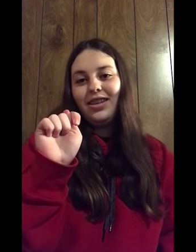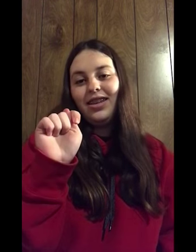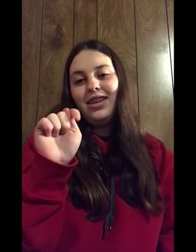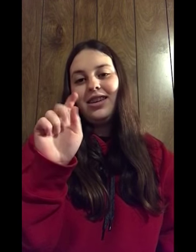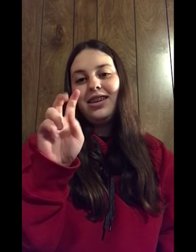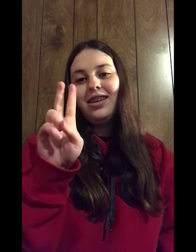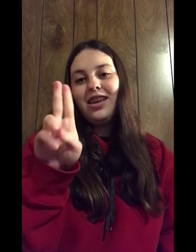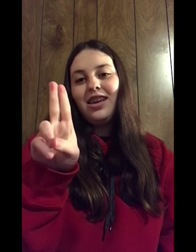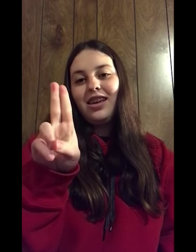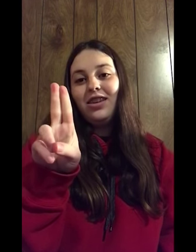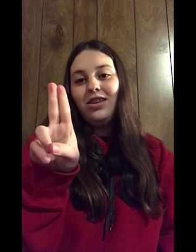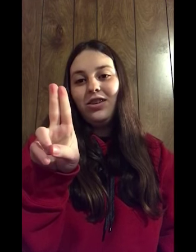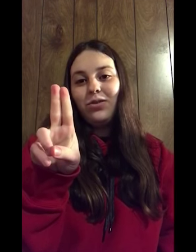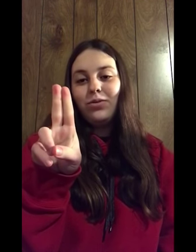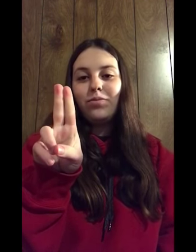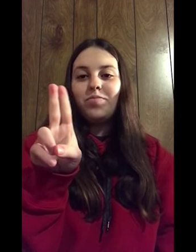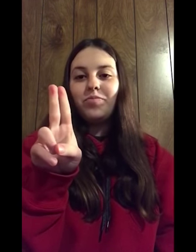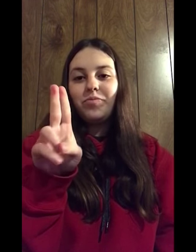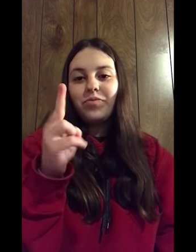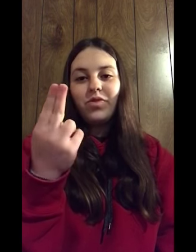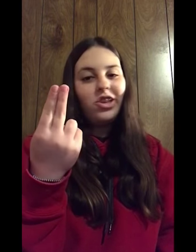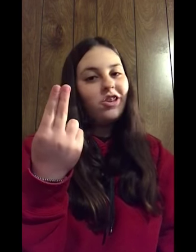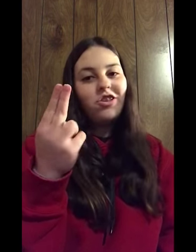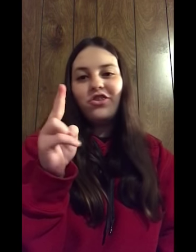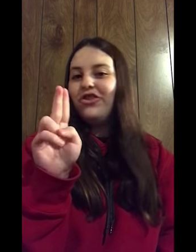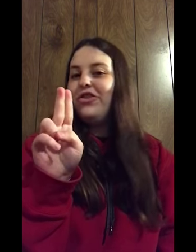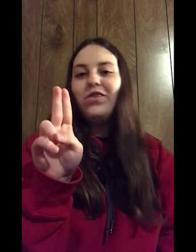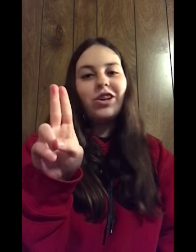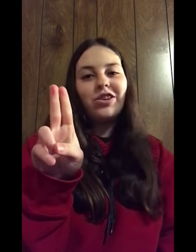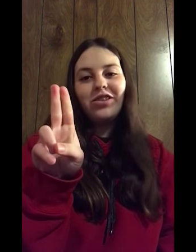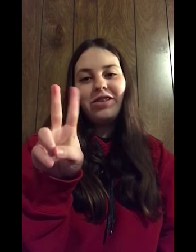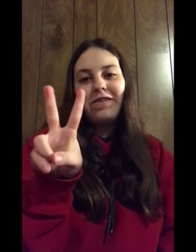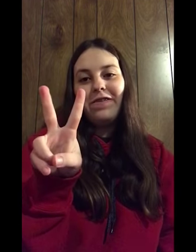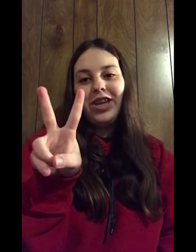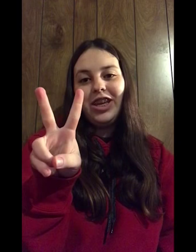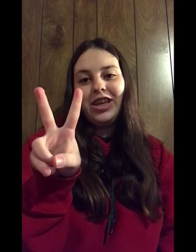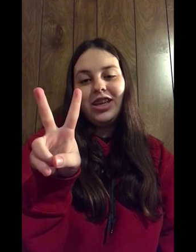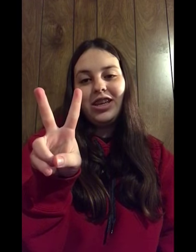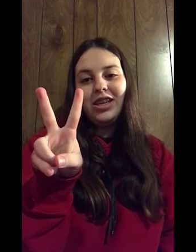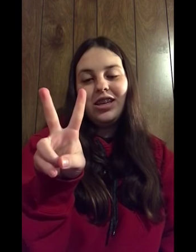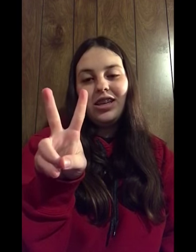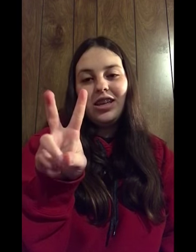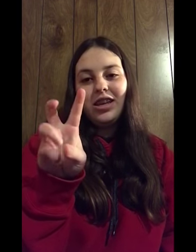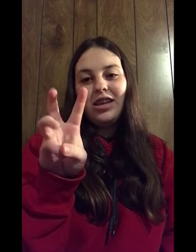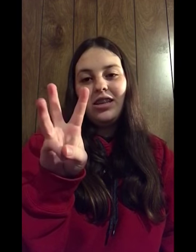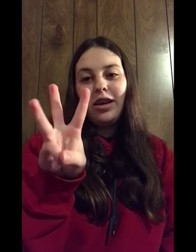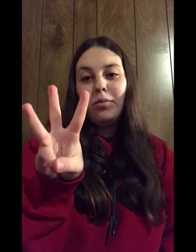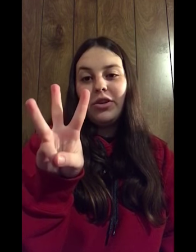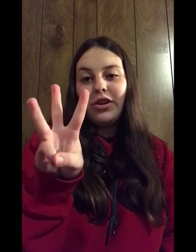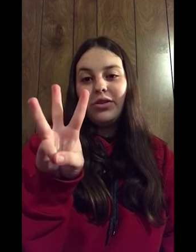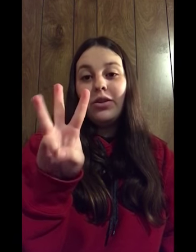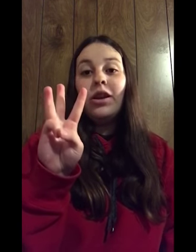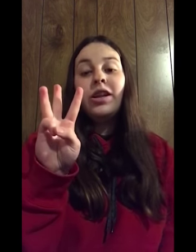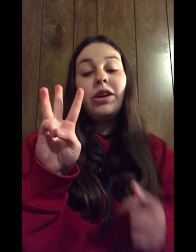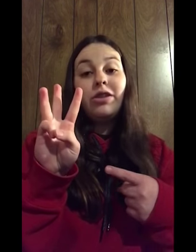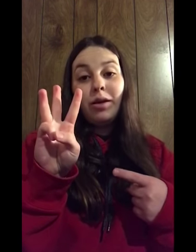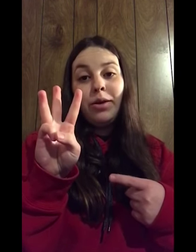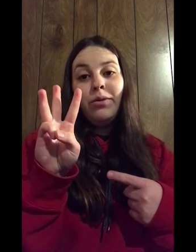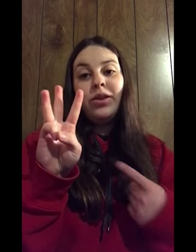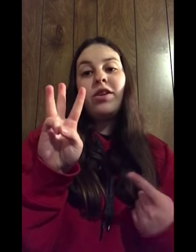T. U. Just your two fingers. V. W. Now W is